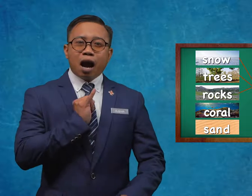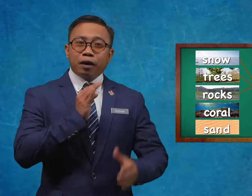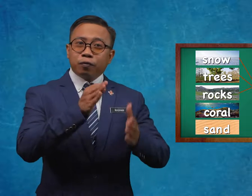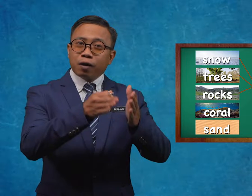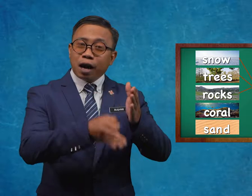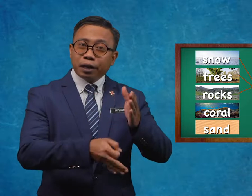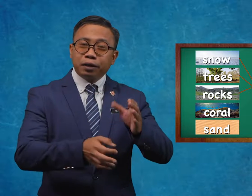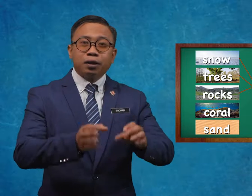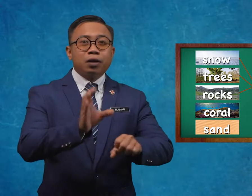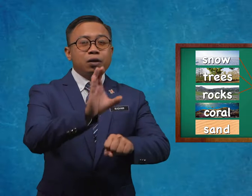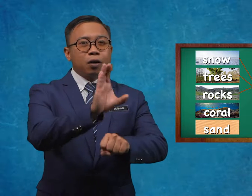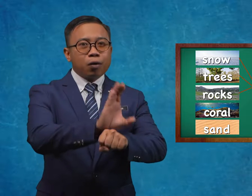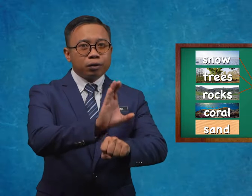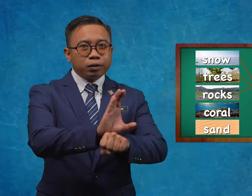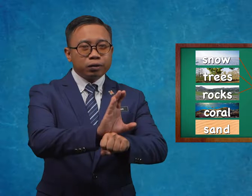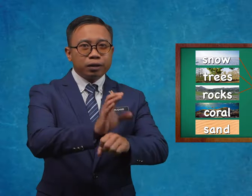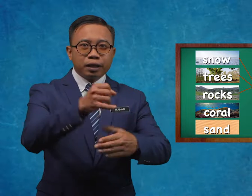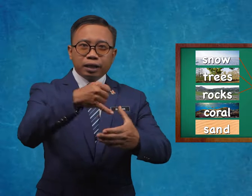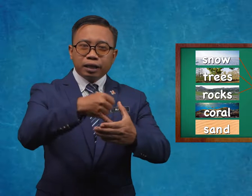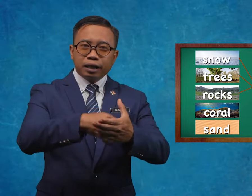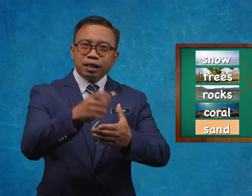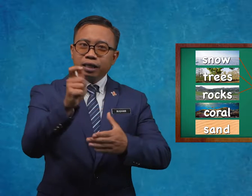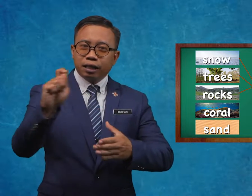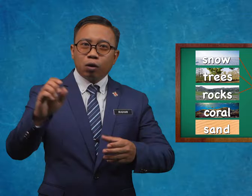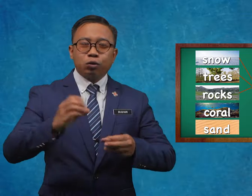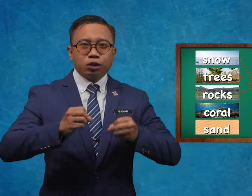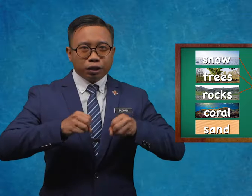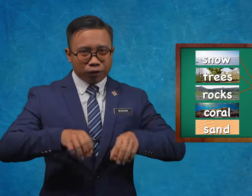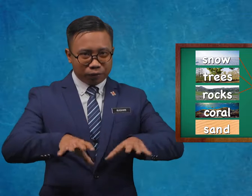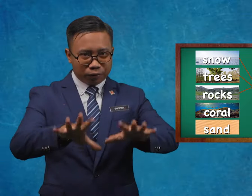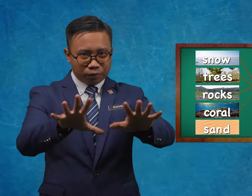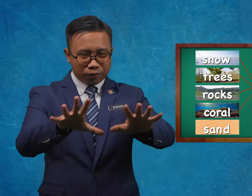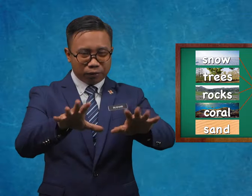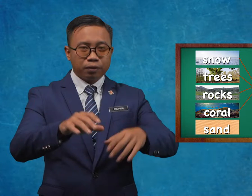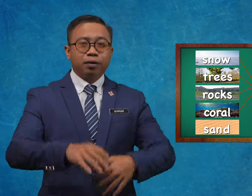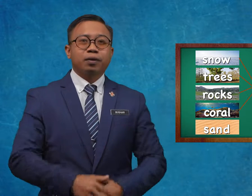I find coral in the ocean.